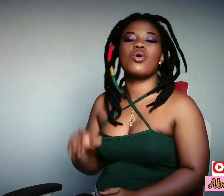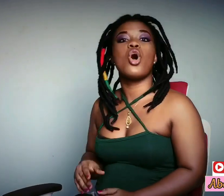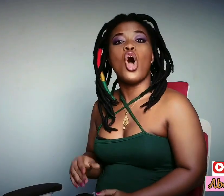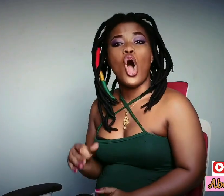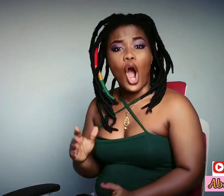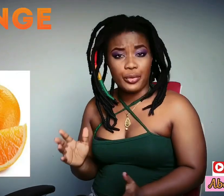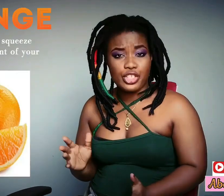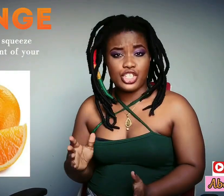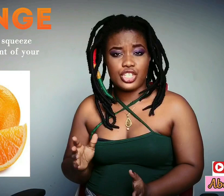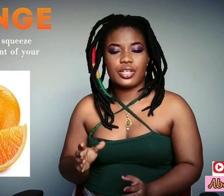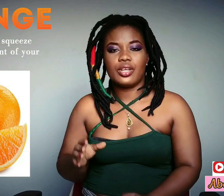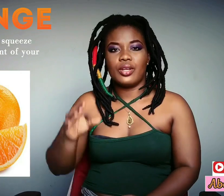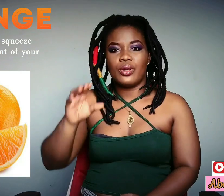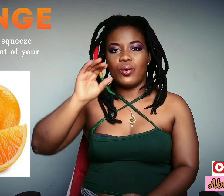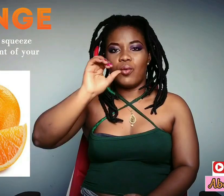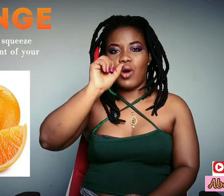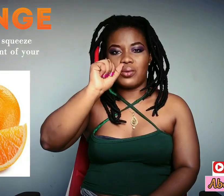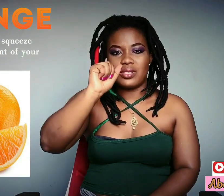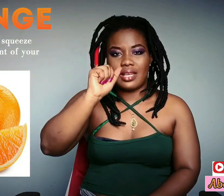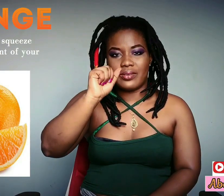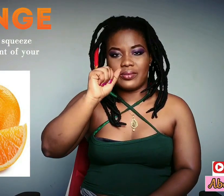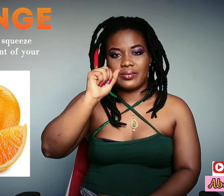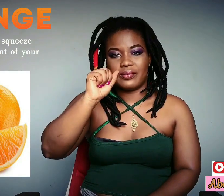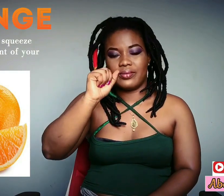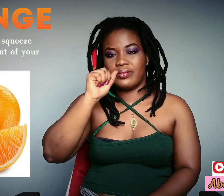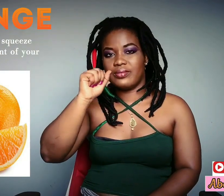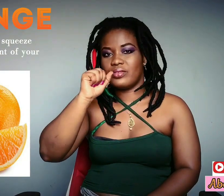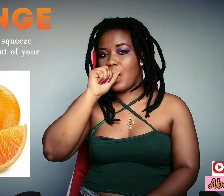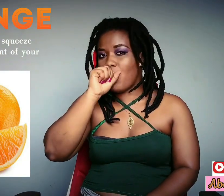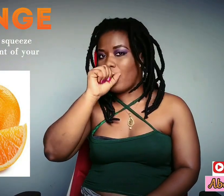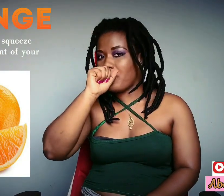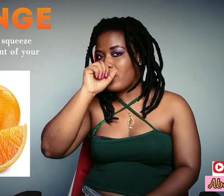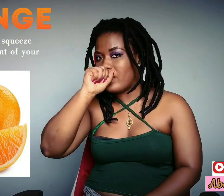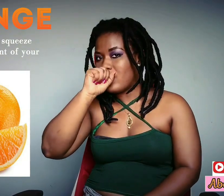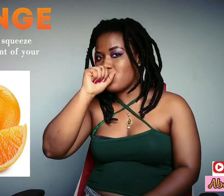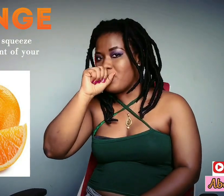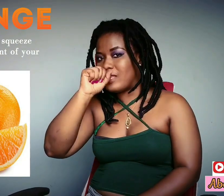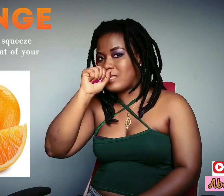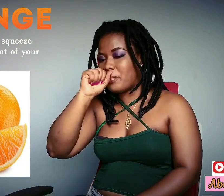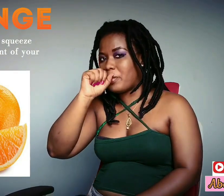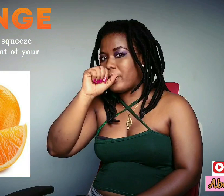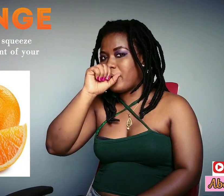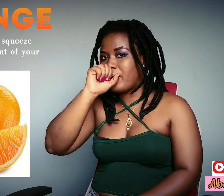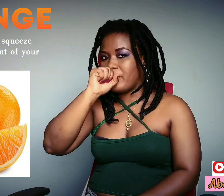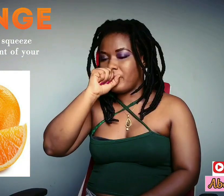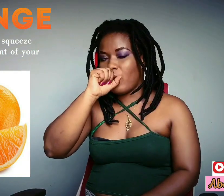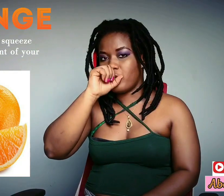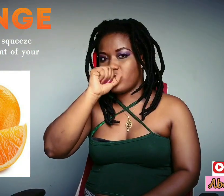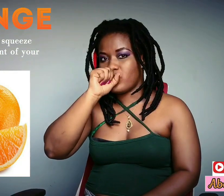mango orange on sano no da boa no then so umia is perfect